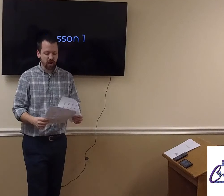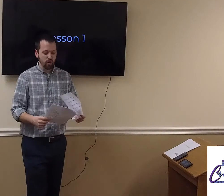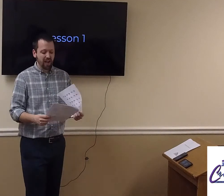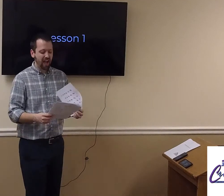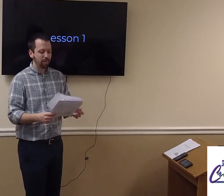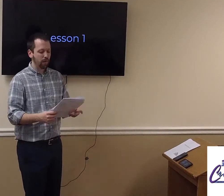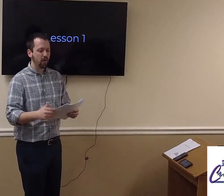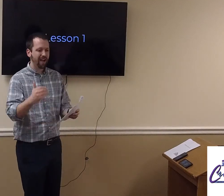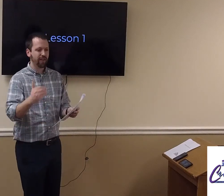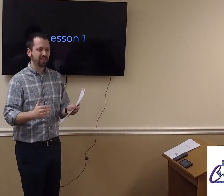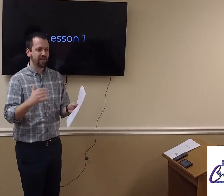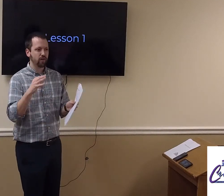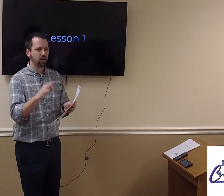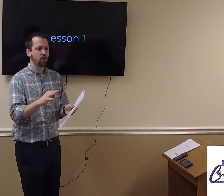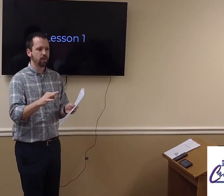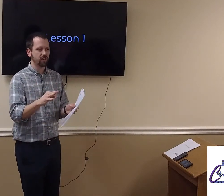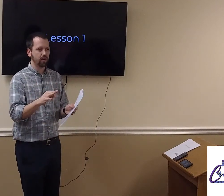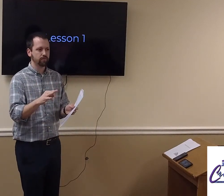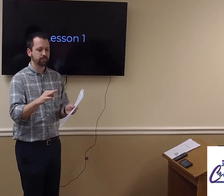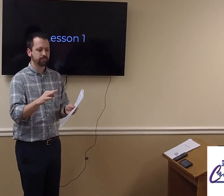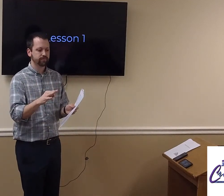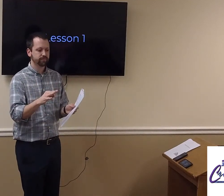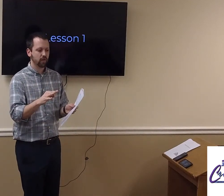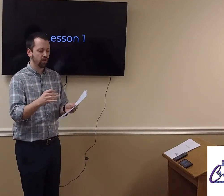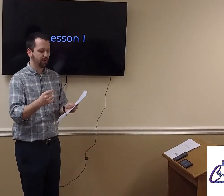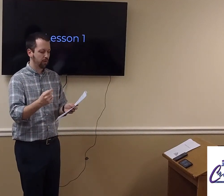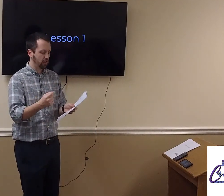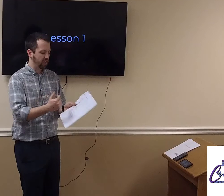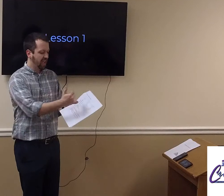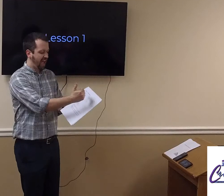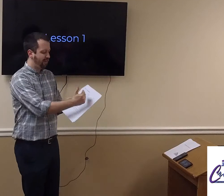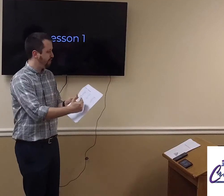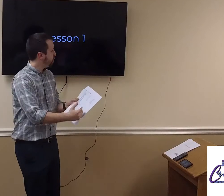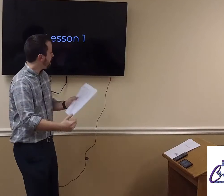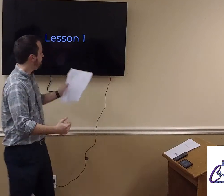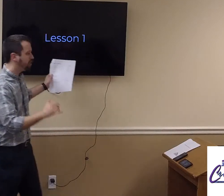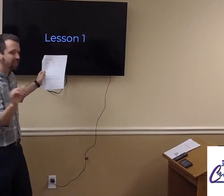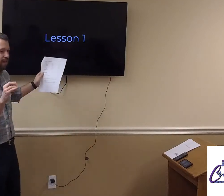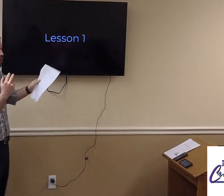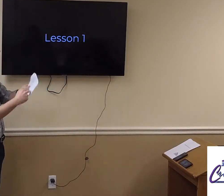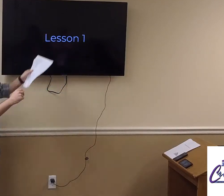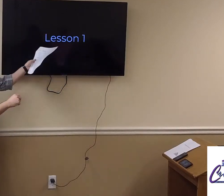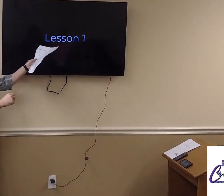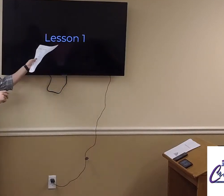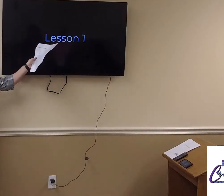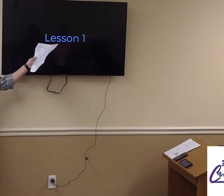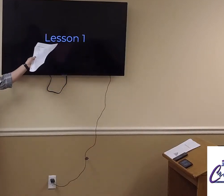So, but we will have lessons that go along with what we're doing. I have all the vocab numbered, the same vocab that you're gonna see on here on the